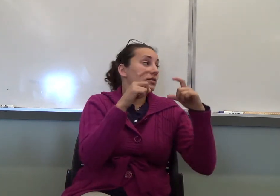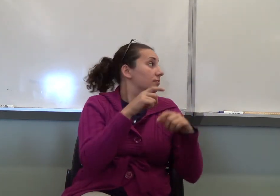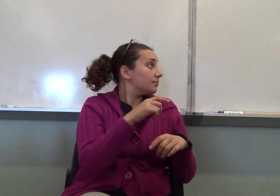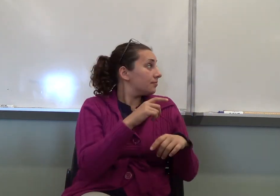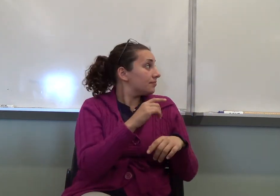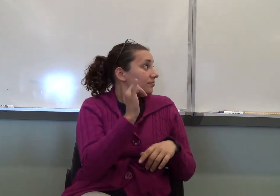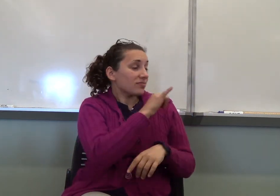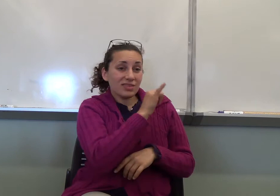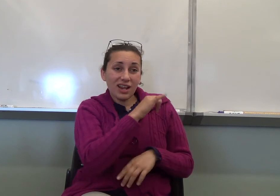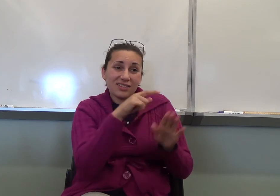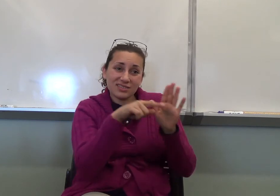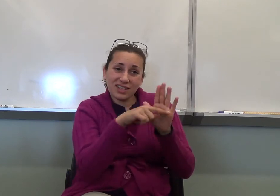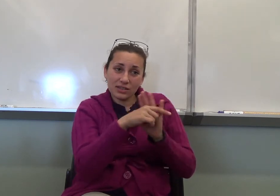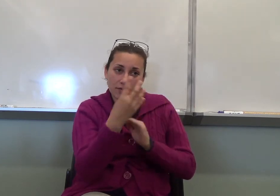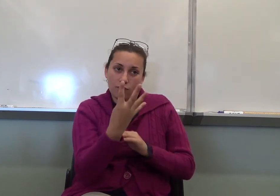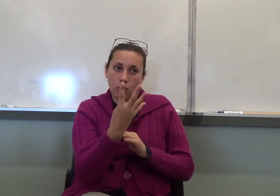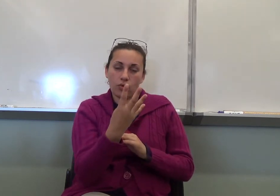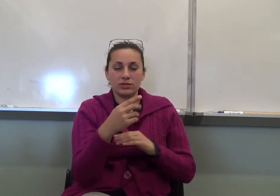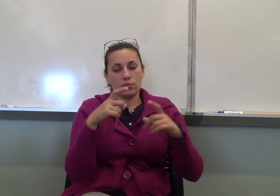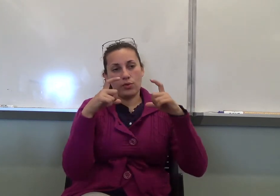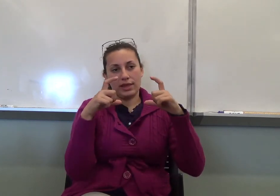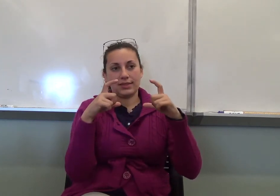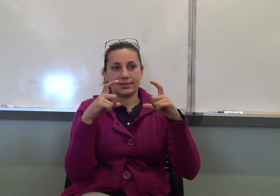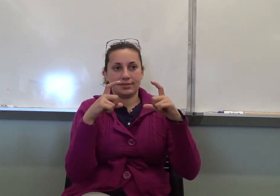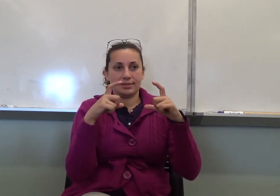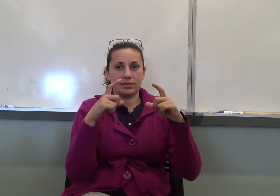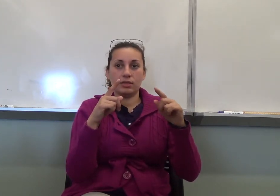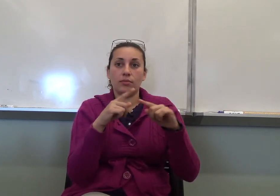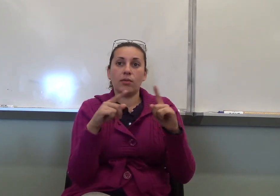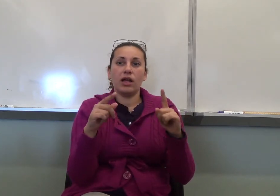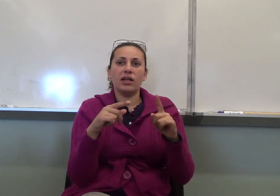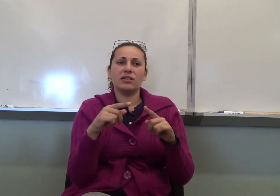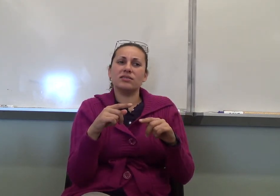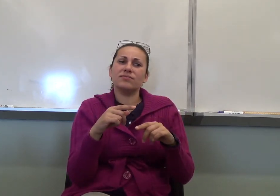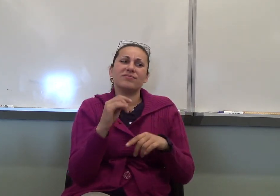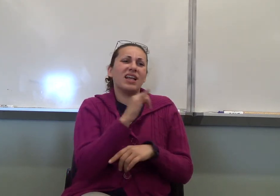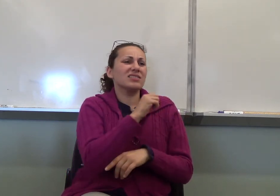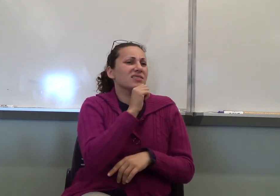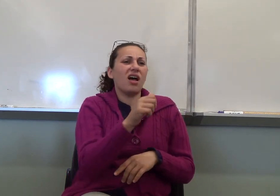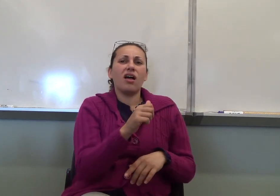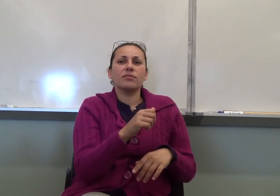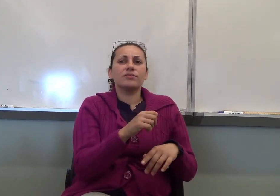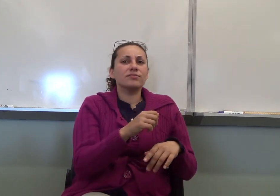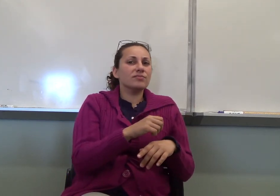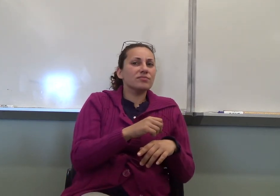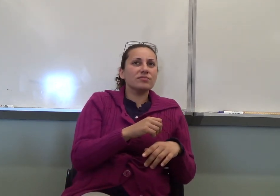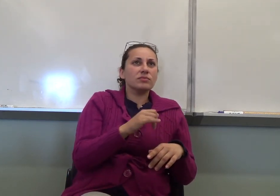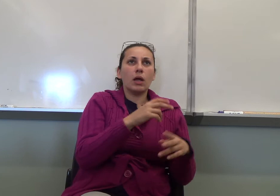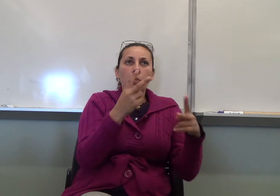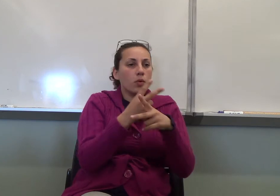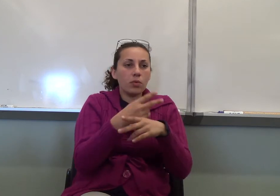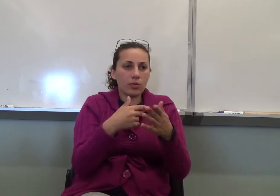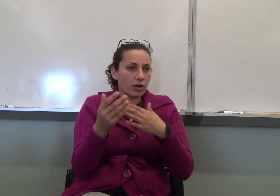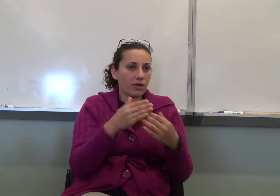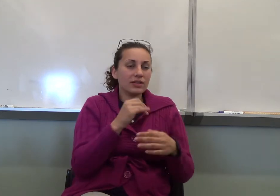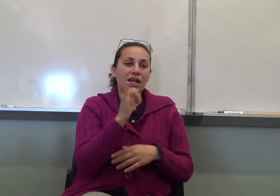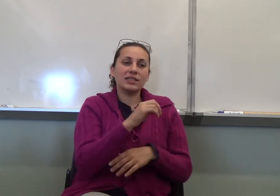this minus 4. But that's done for clarity. That's done just to be sure that you understand you're subtracting a negative